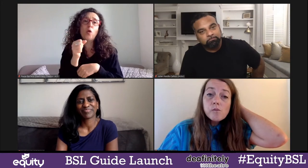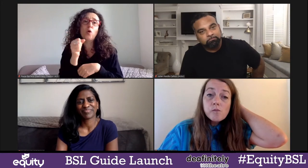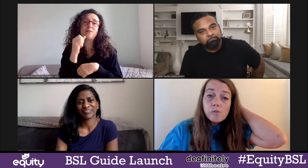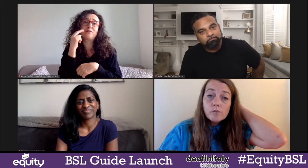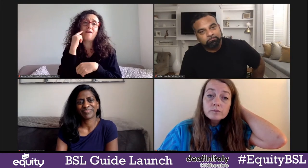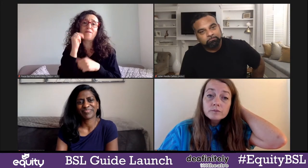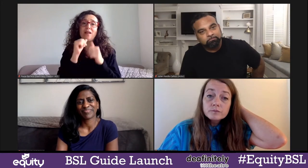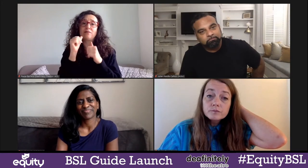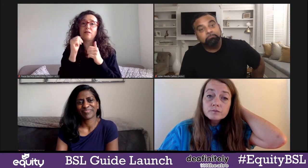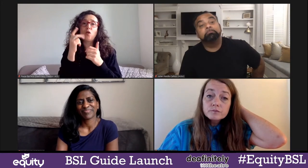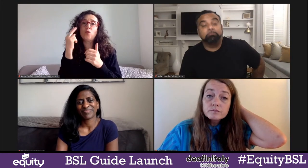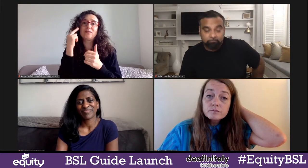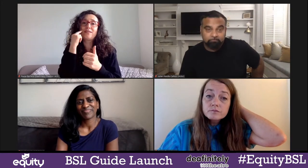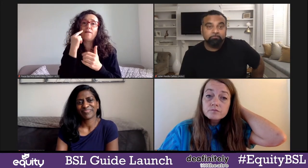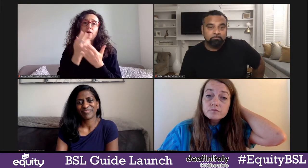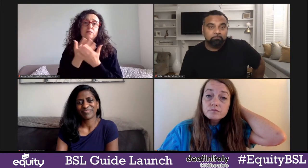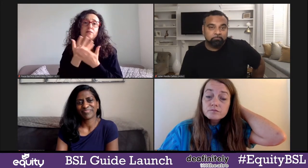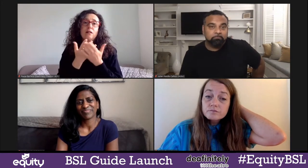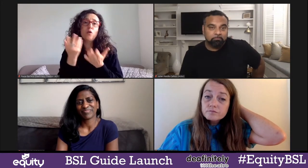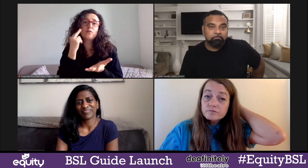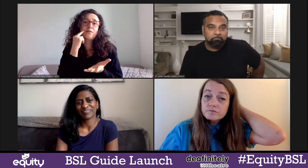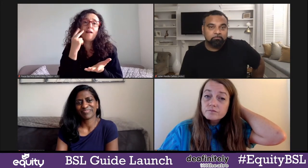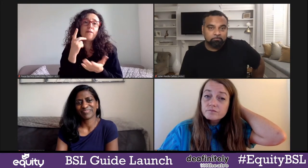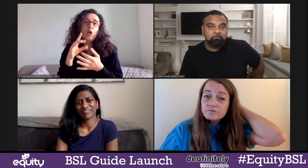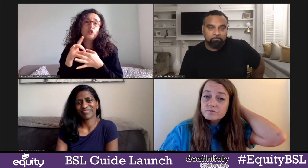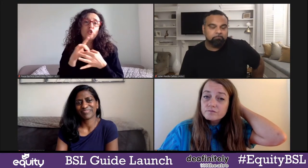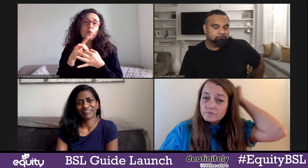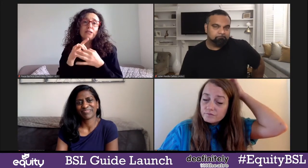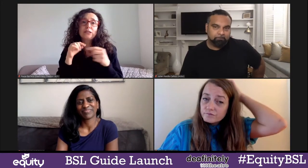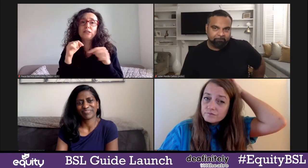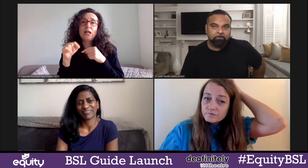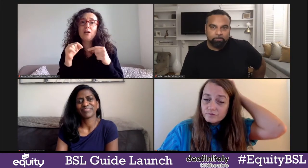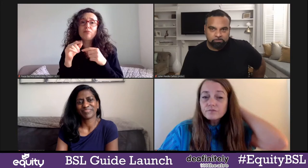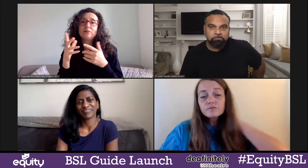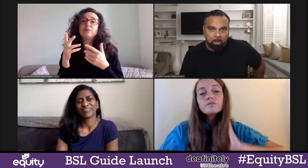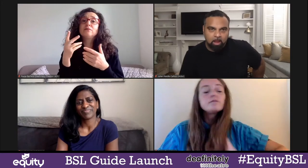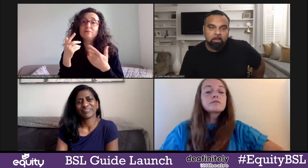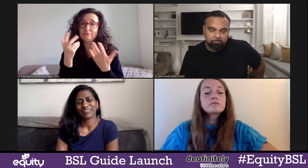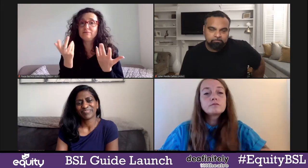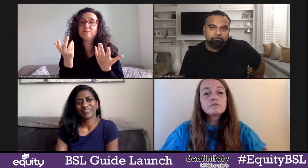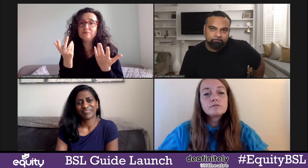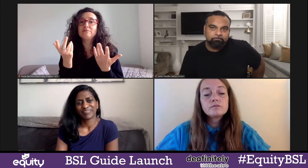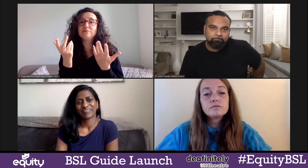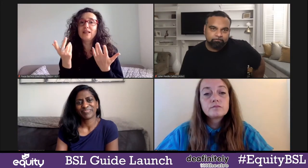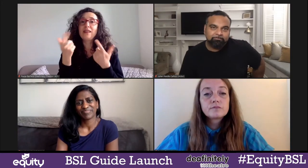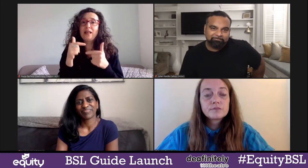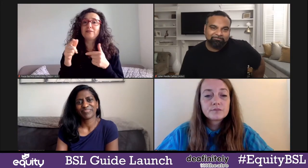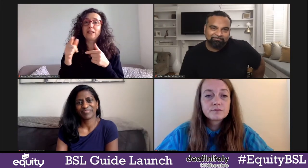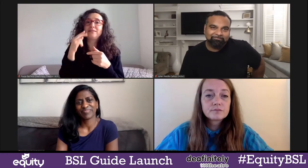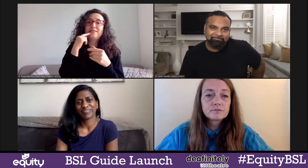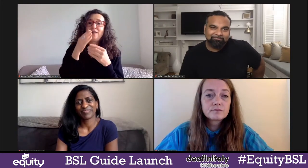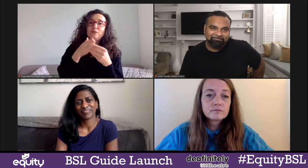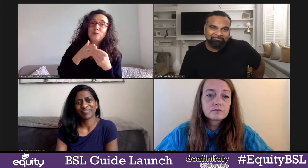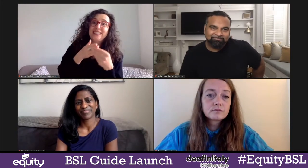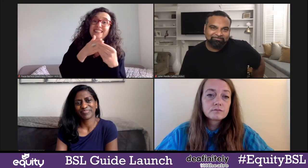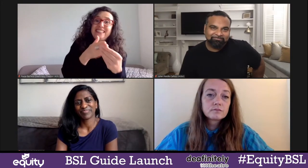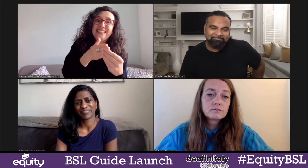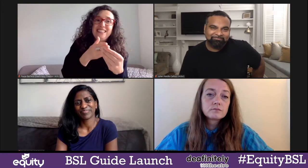more accessible for deaf community members. It's about employing deaf associates, deaf consultants, deaf actors,